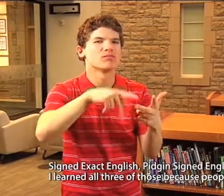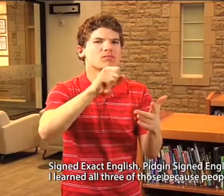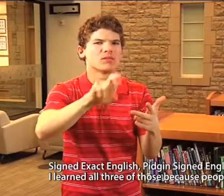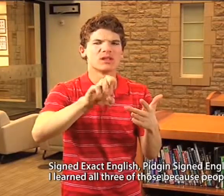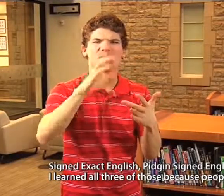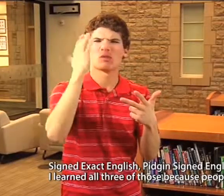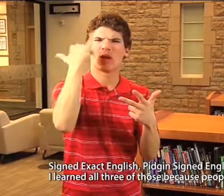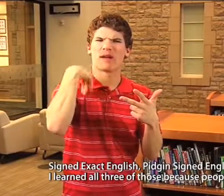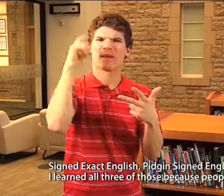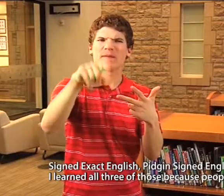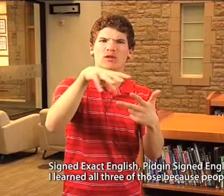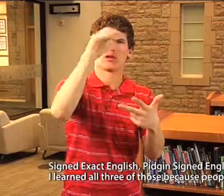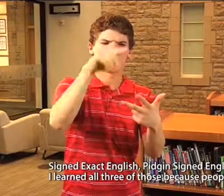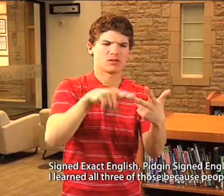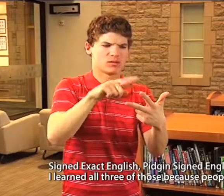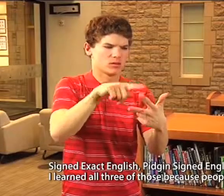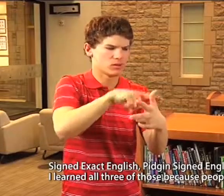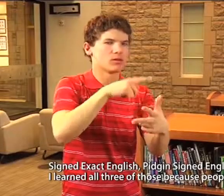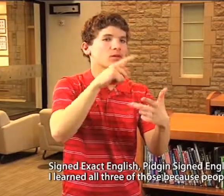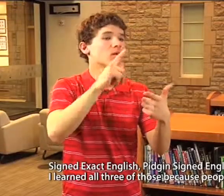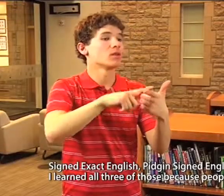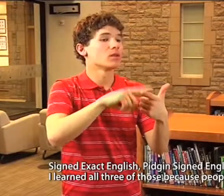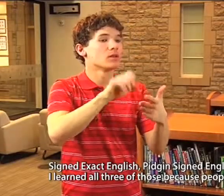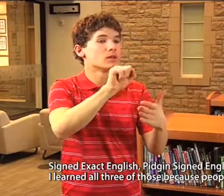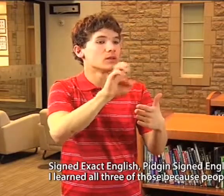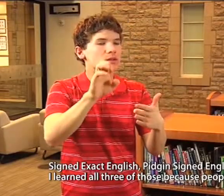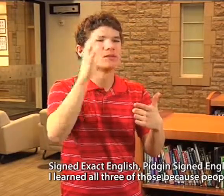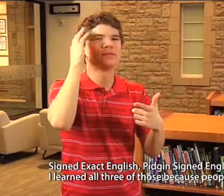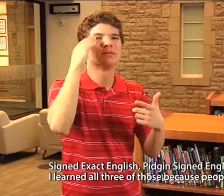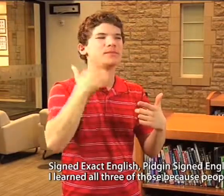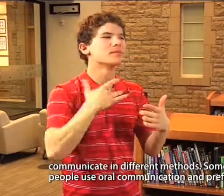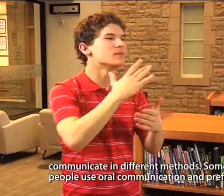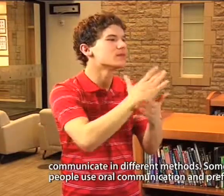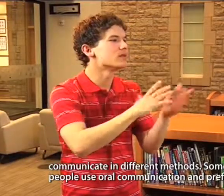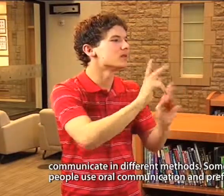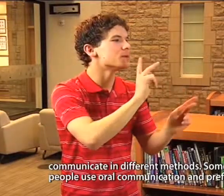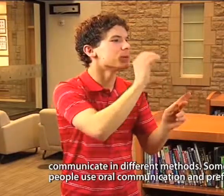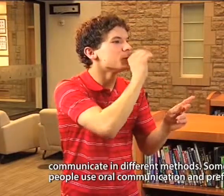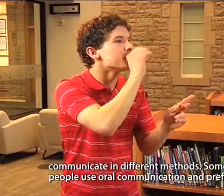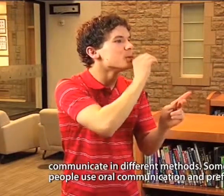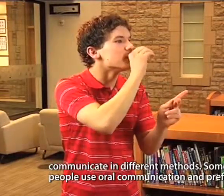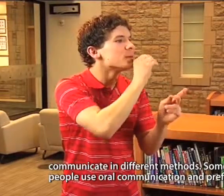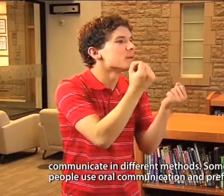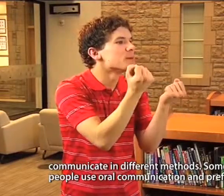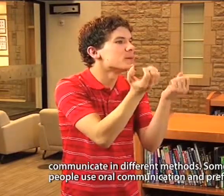English, pidgin signed English. I learned all 3 of those because people communicate in different methods.